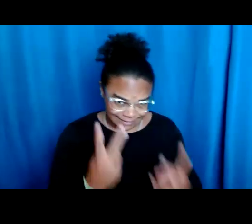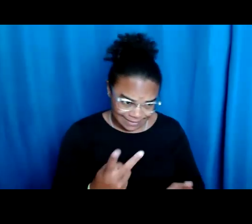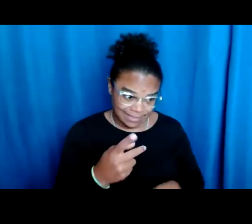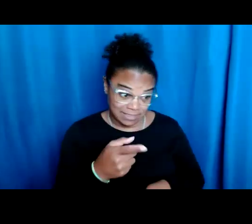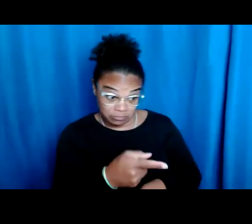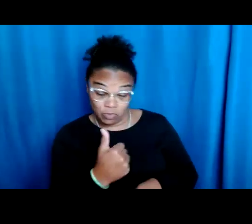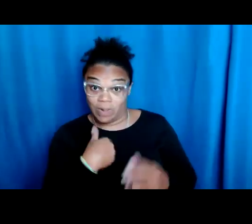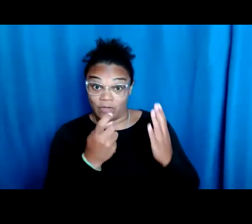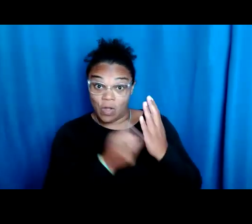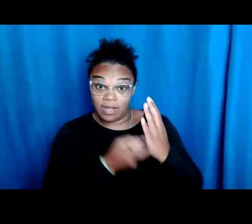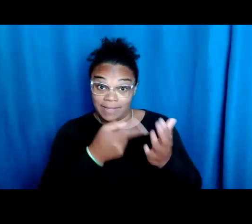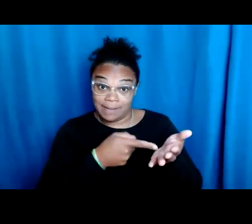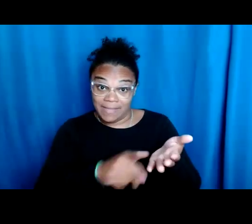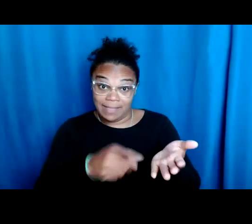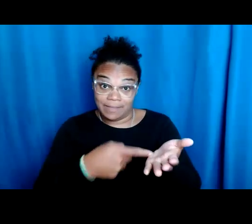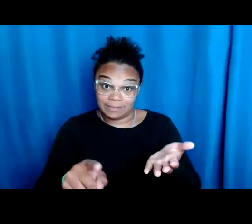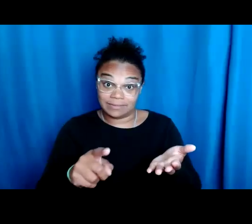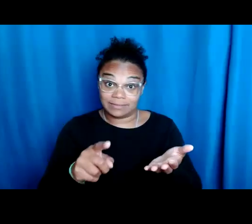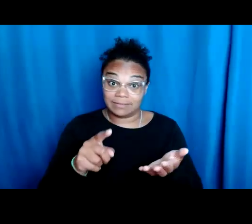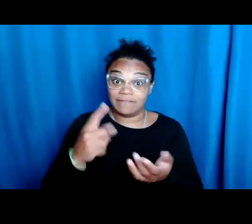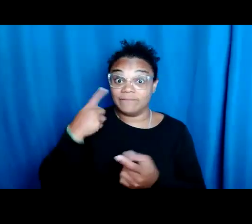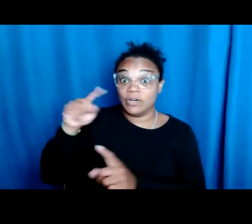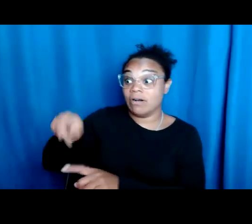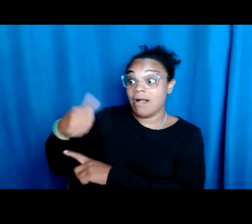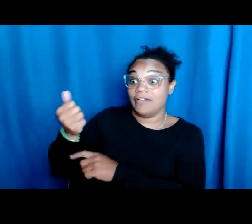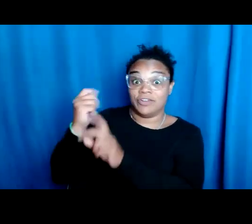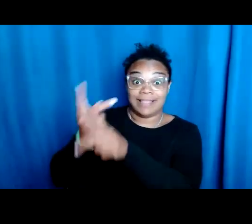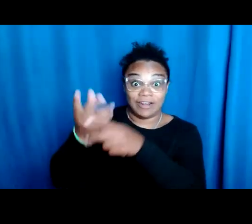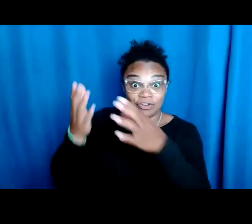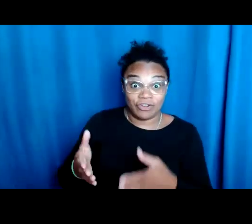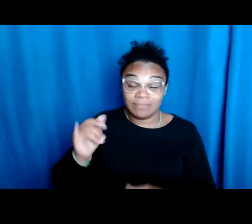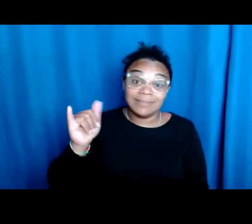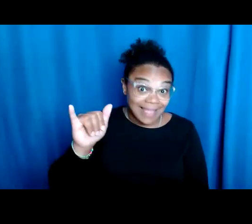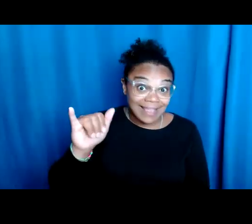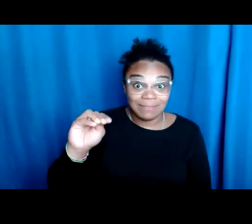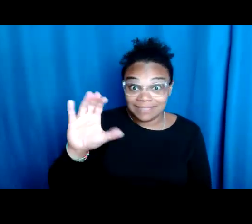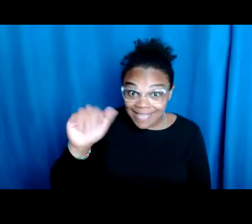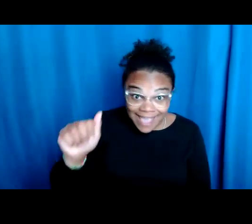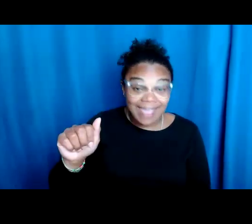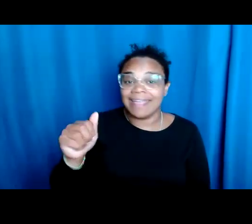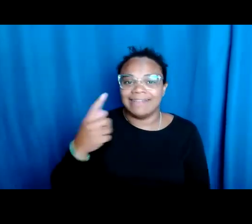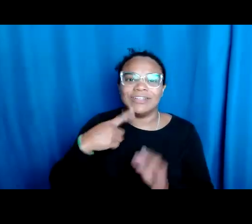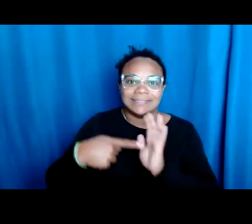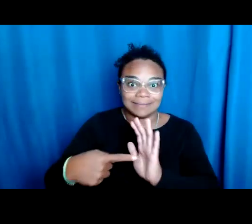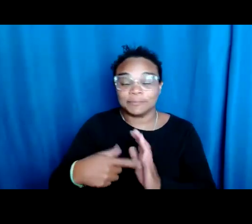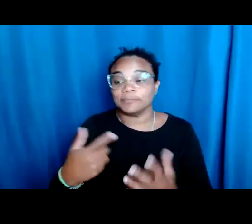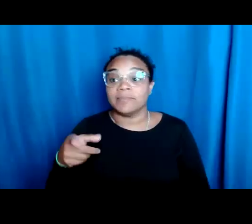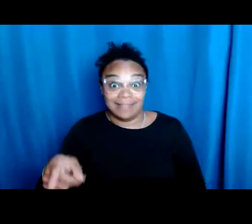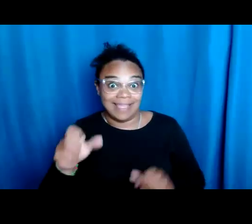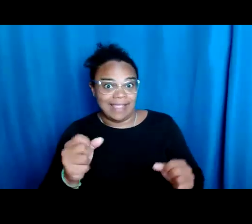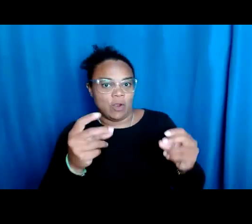payments that are going to other lenders like these MCAs, and they can determine quickly,